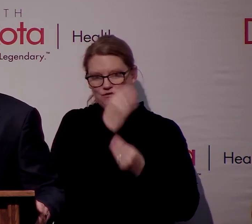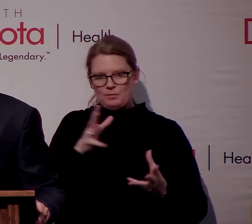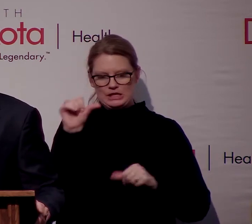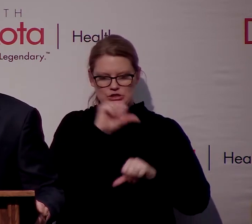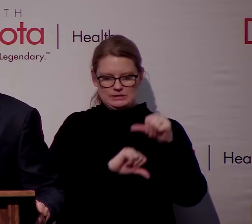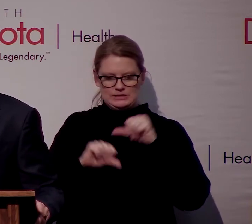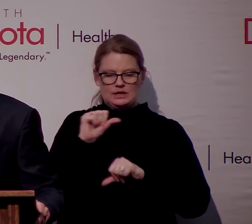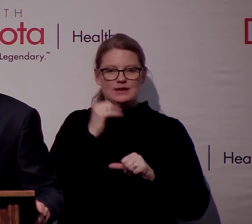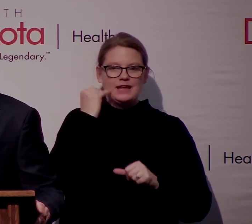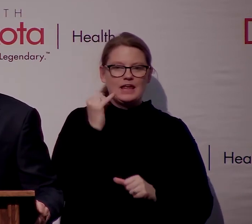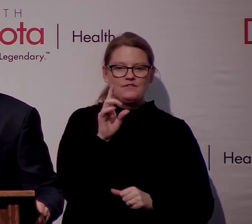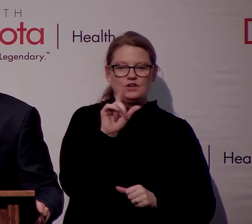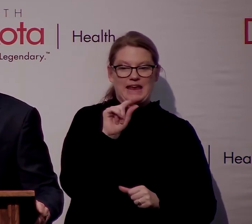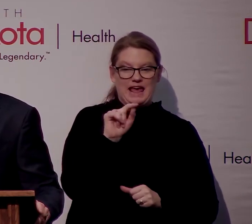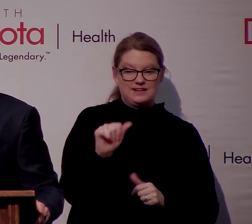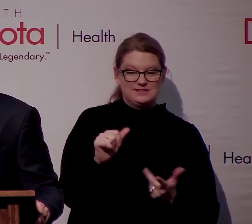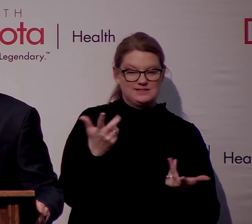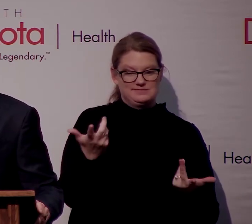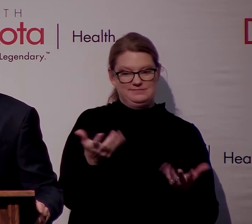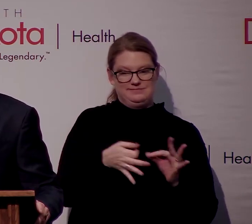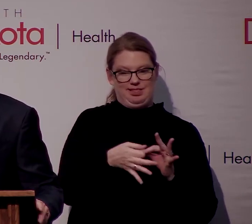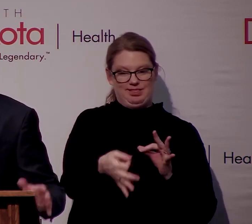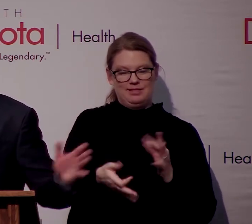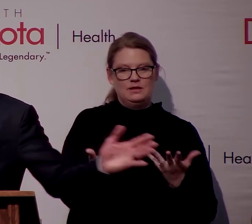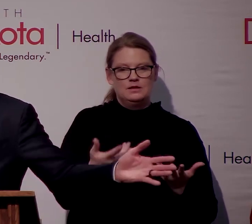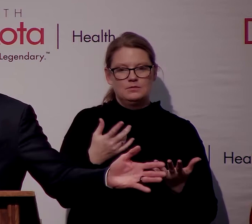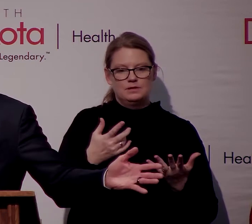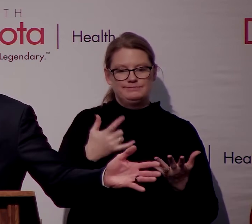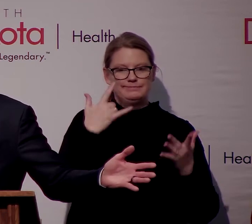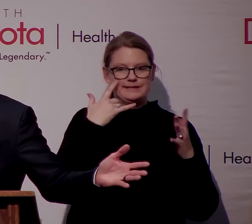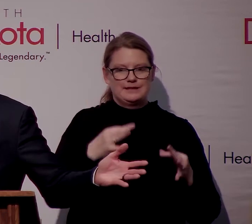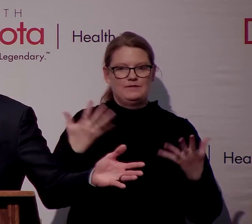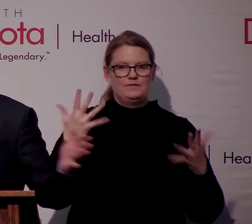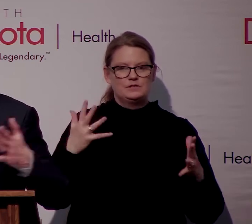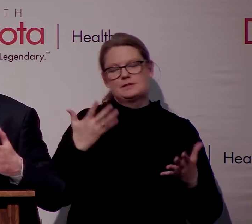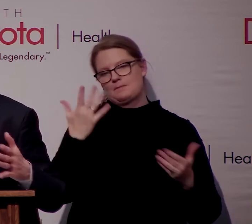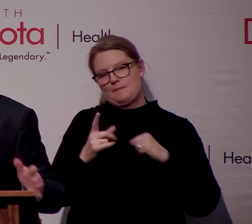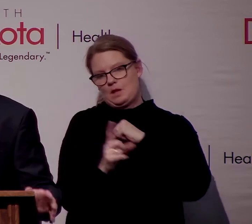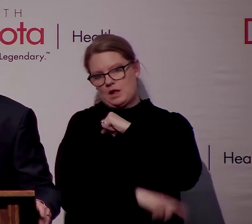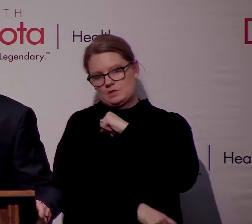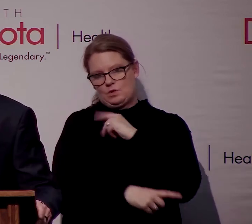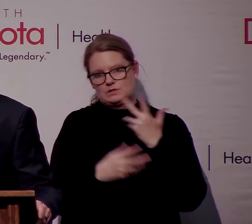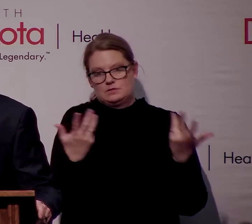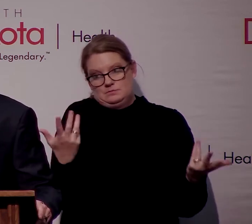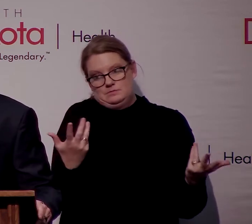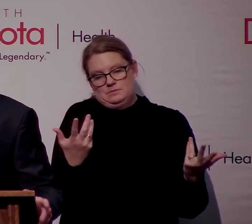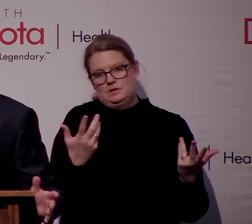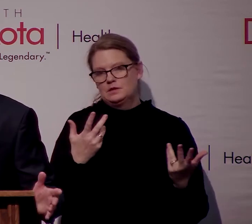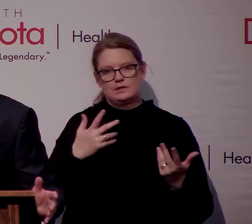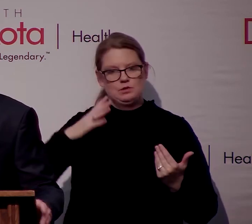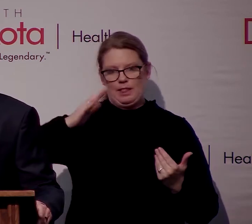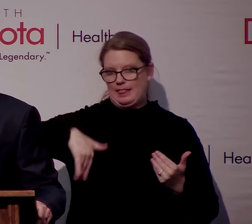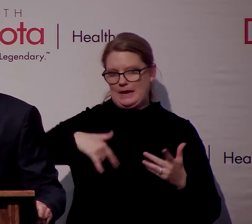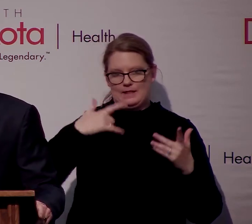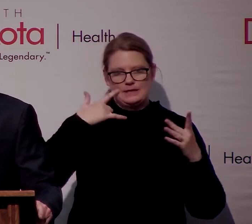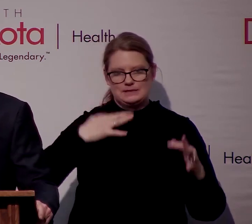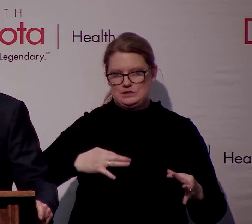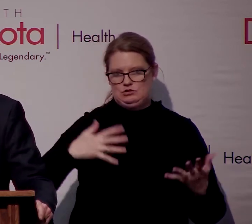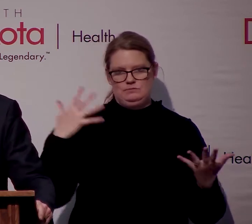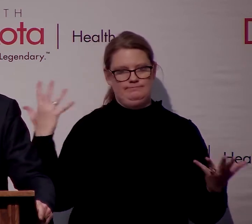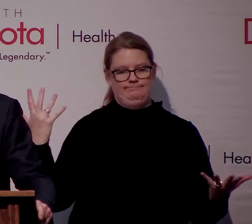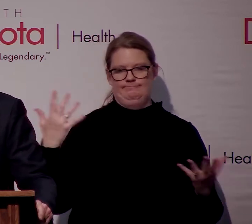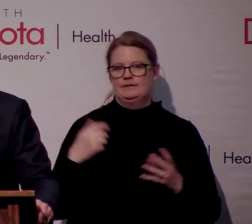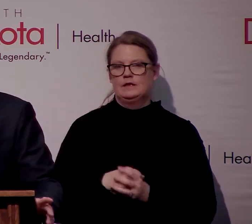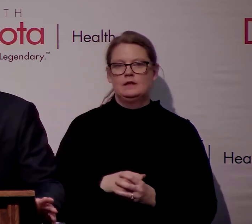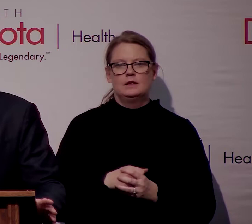understands, that if your data is lagging, by the time you make the decision, there may be consequences because you were too late on the decision. So it's under